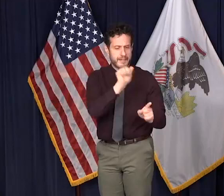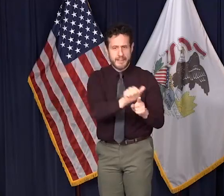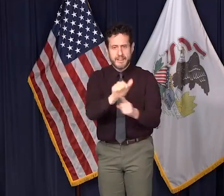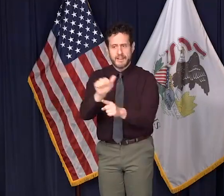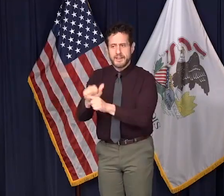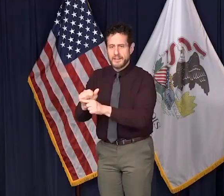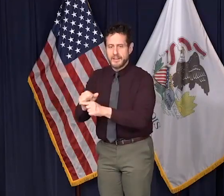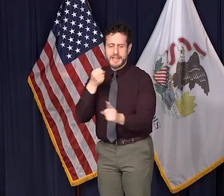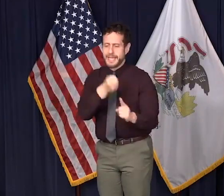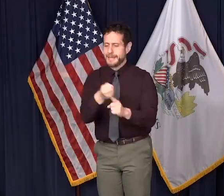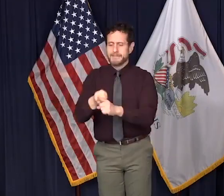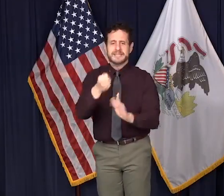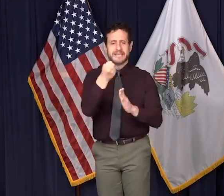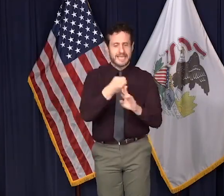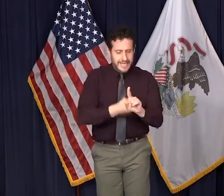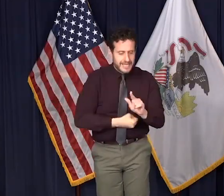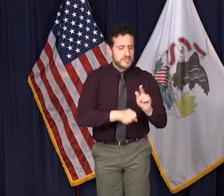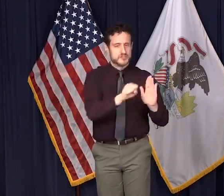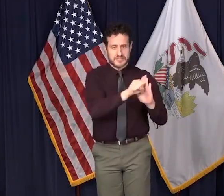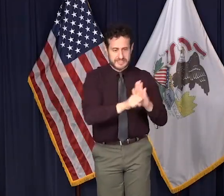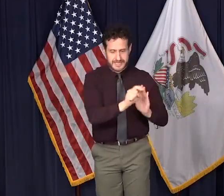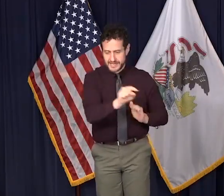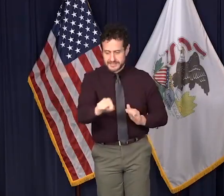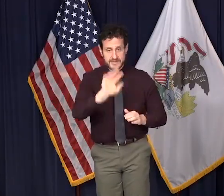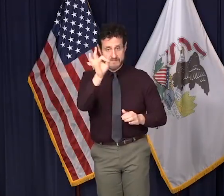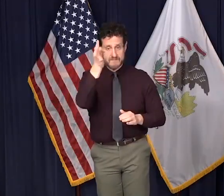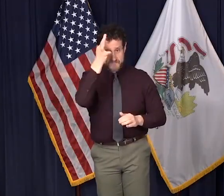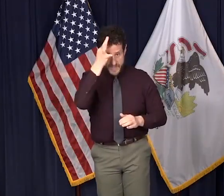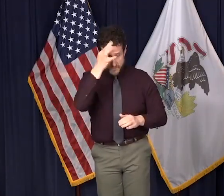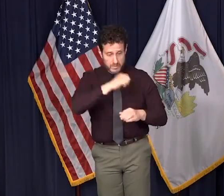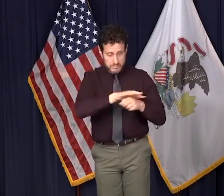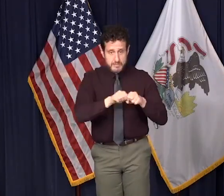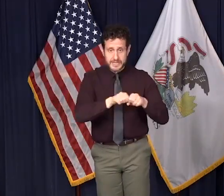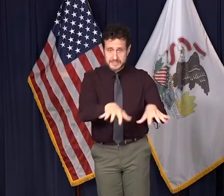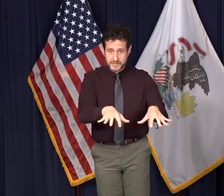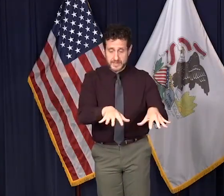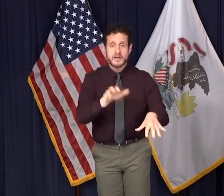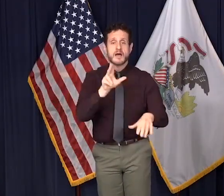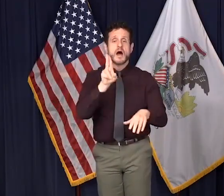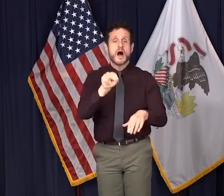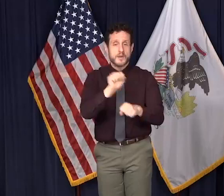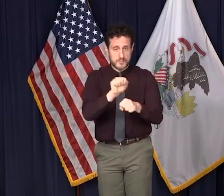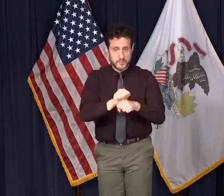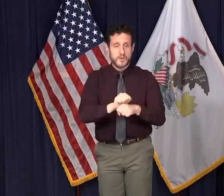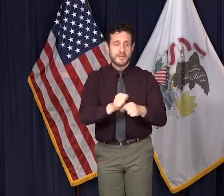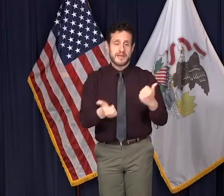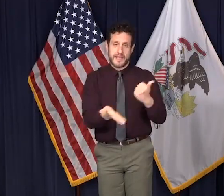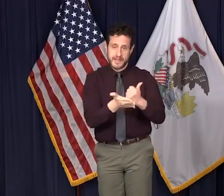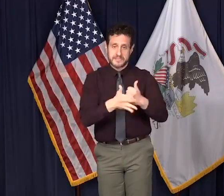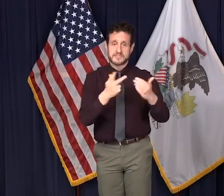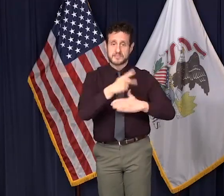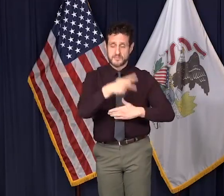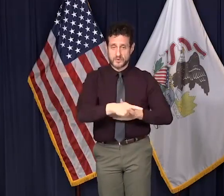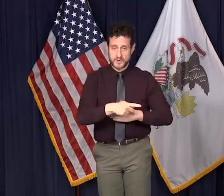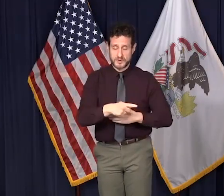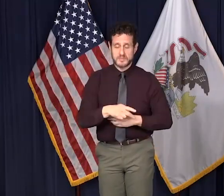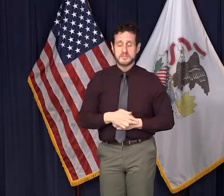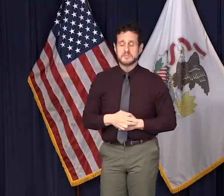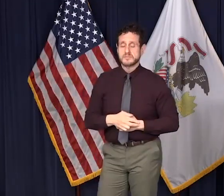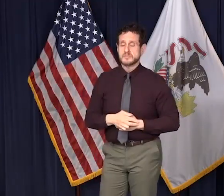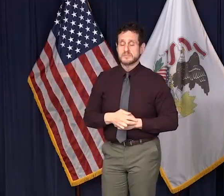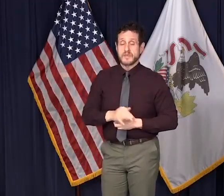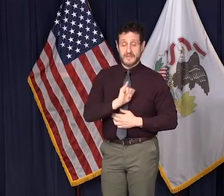state's federal pandemic unemployment assistance program. The department is working alongside federal